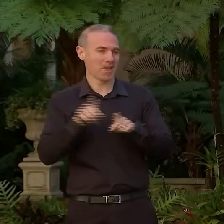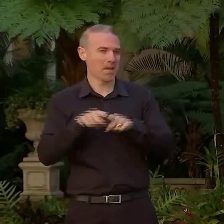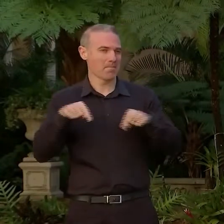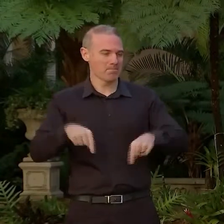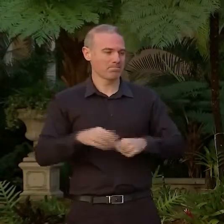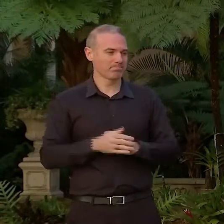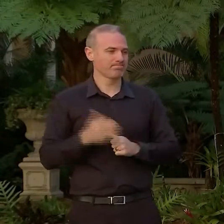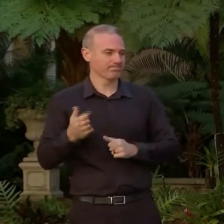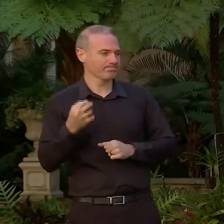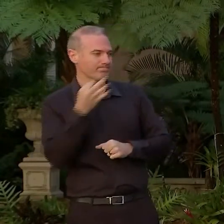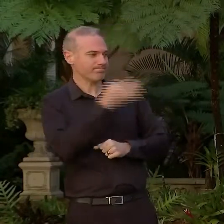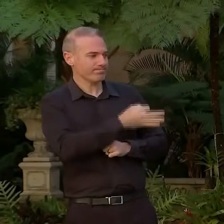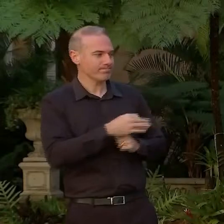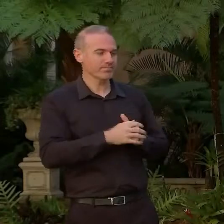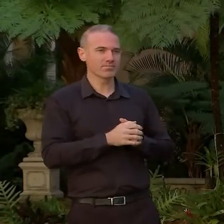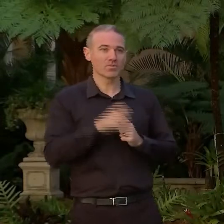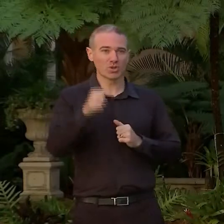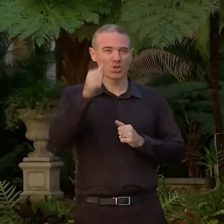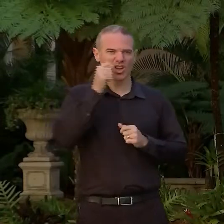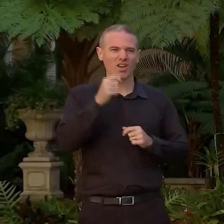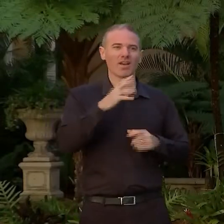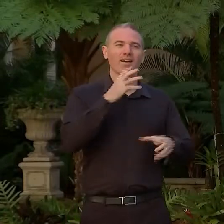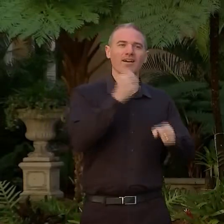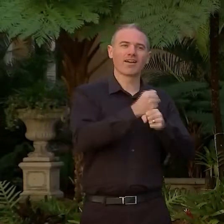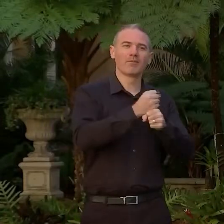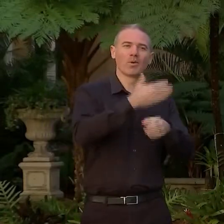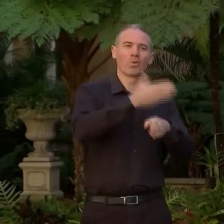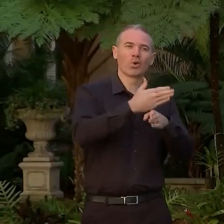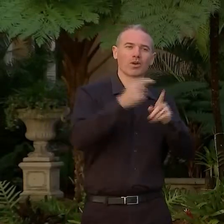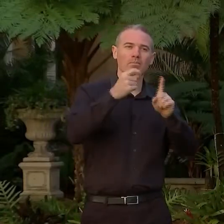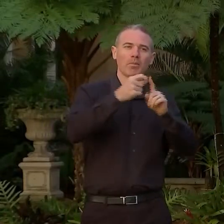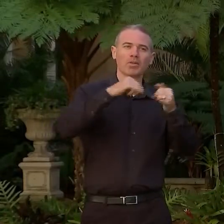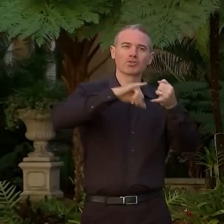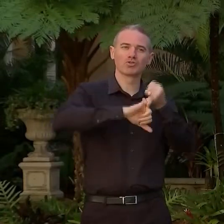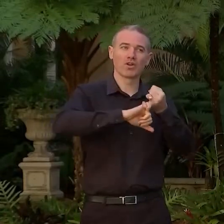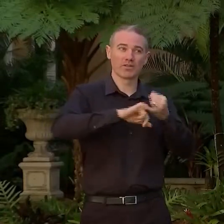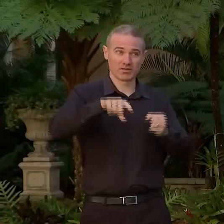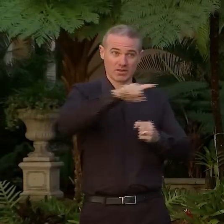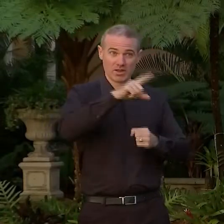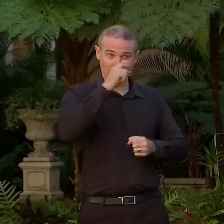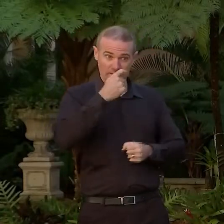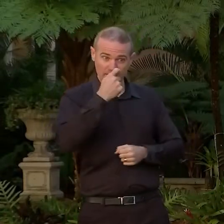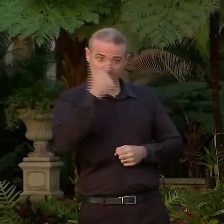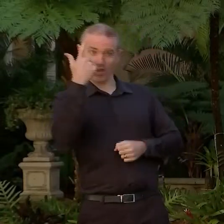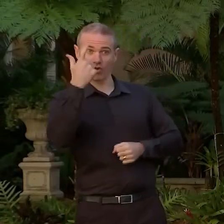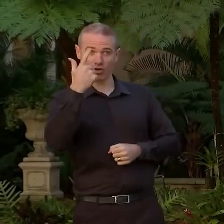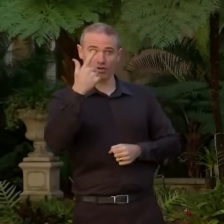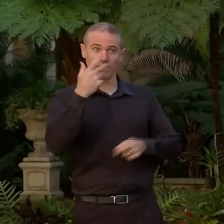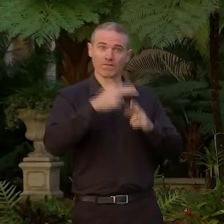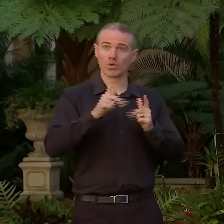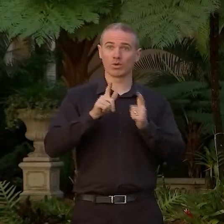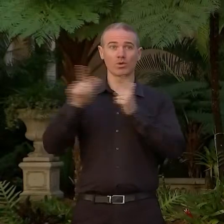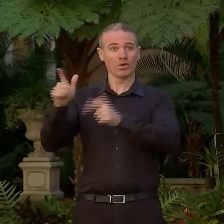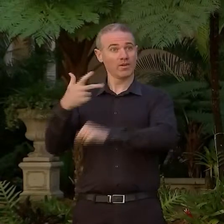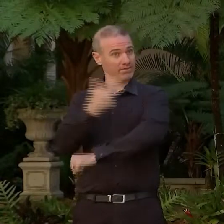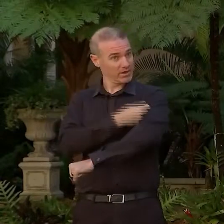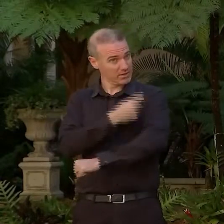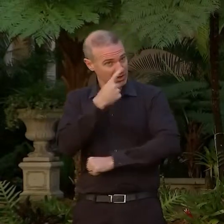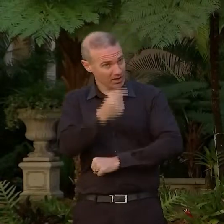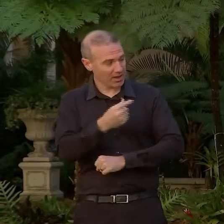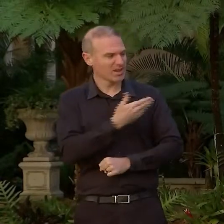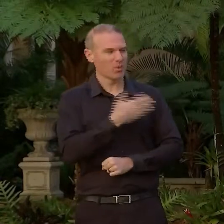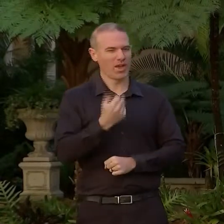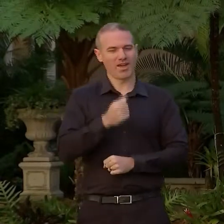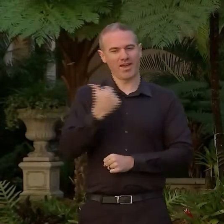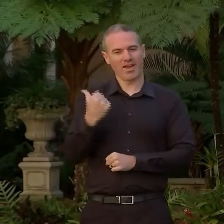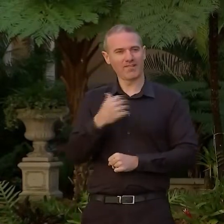would you consider giving public servants a day off to get the vaccine? Well, Minister Grace is here and is able to address the industrial